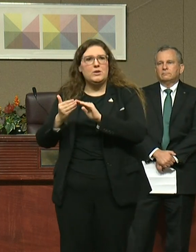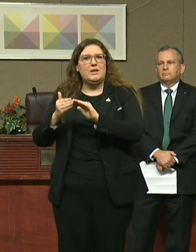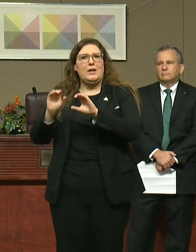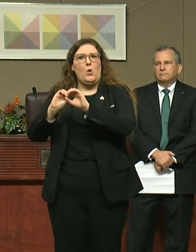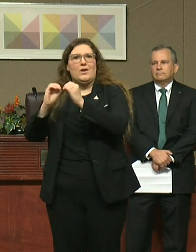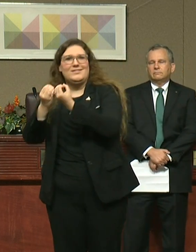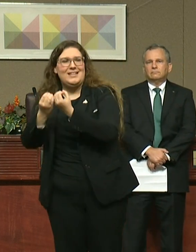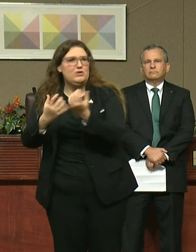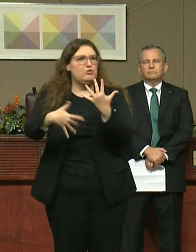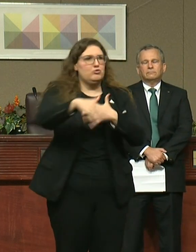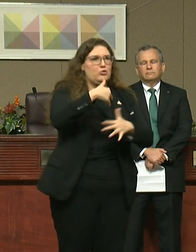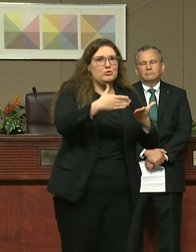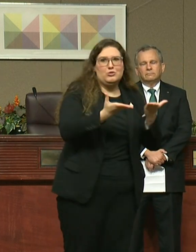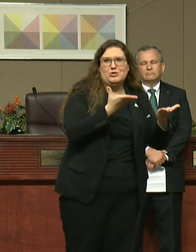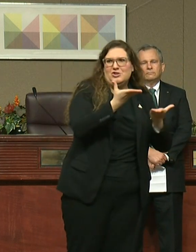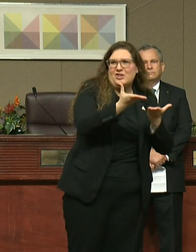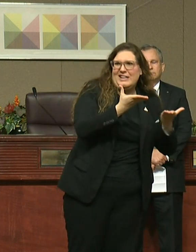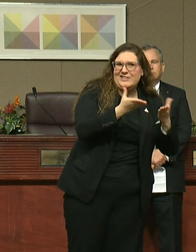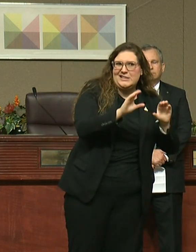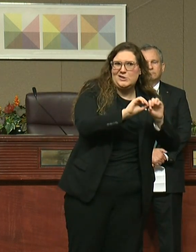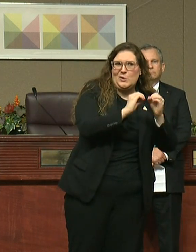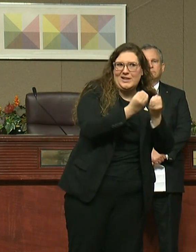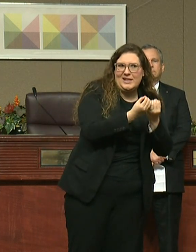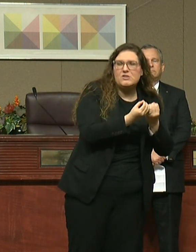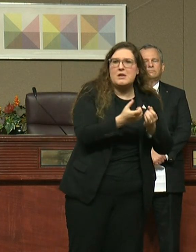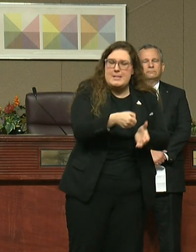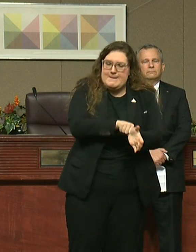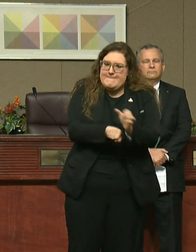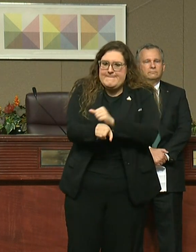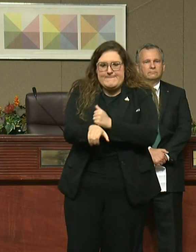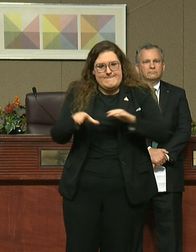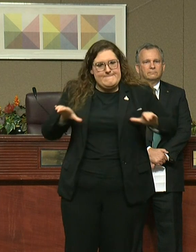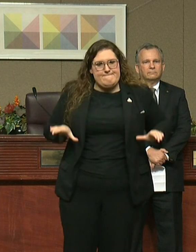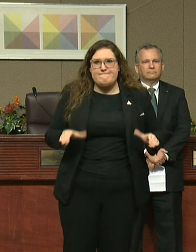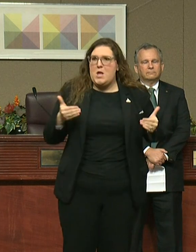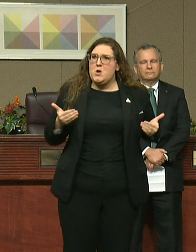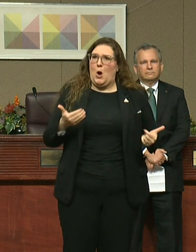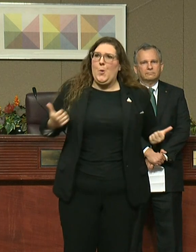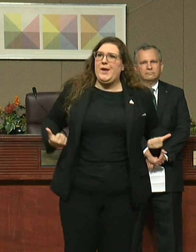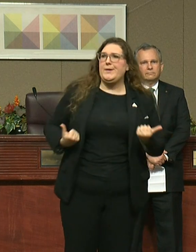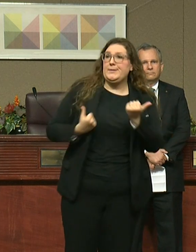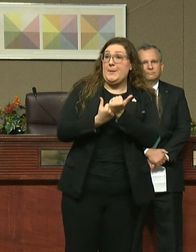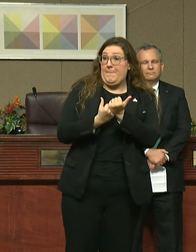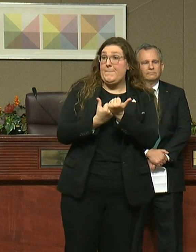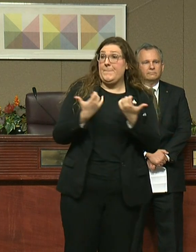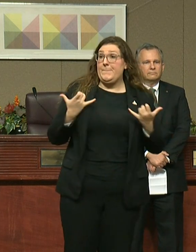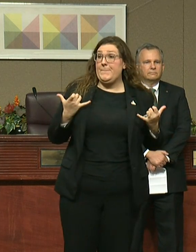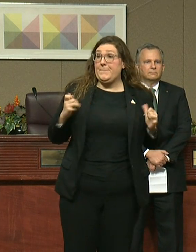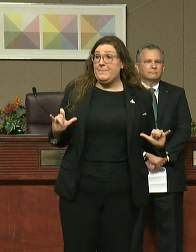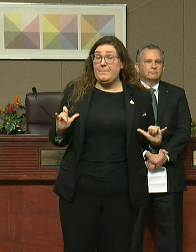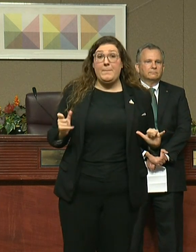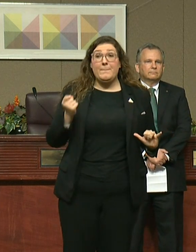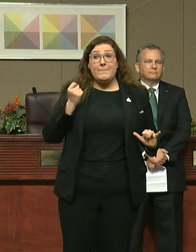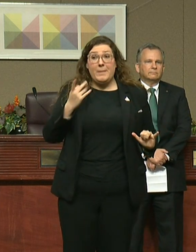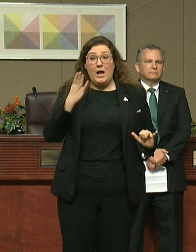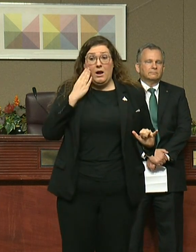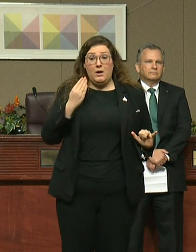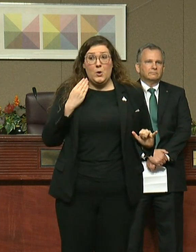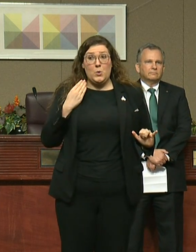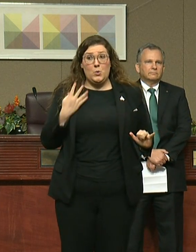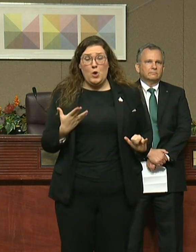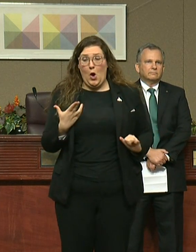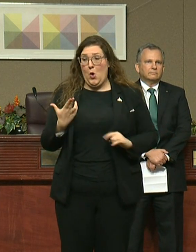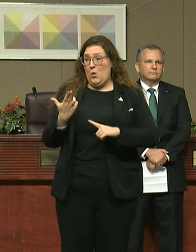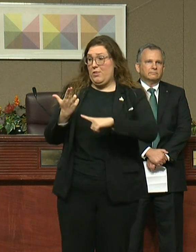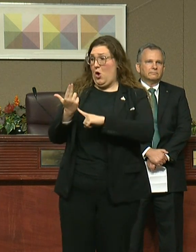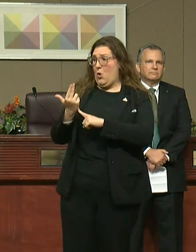have been able to step up and bridge that gap. When those hotels are shut down, when